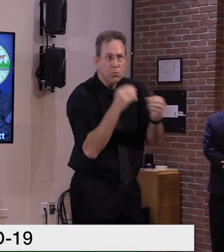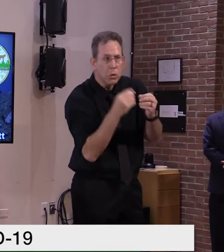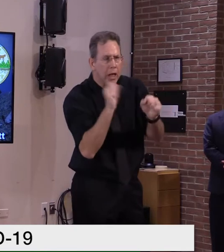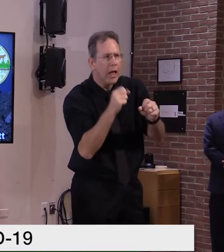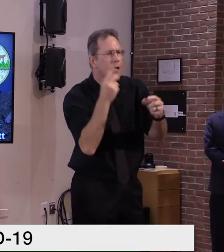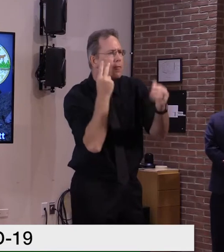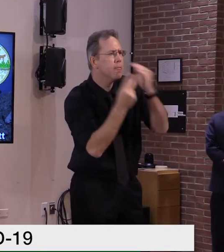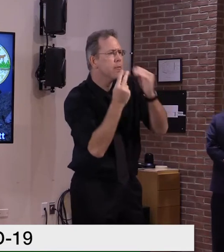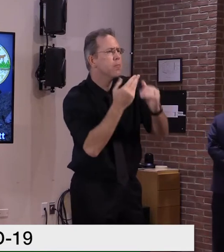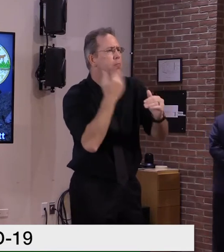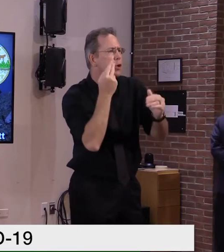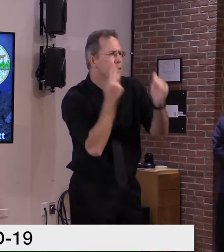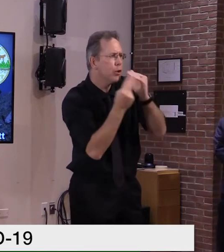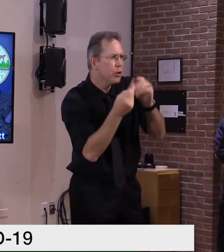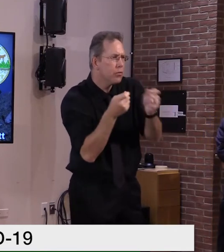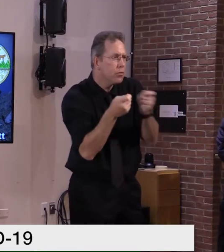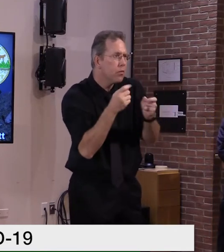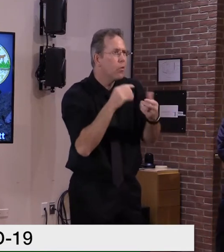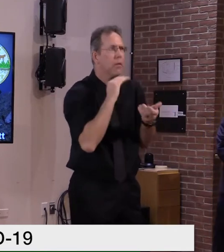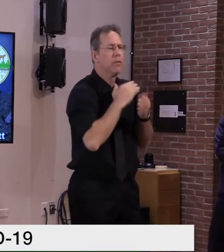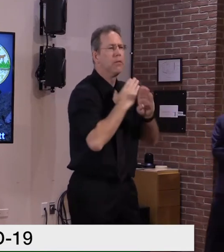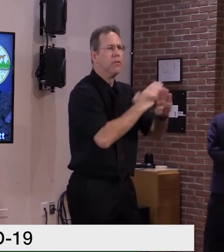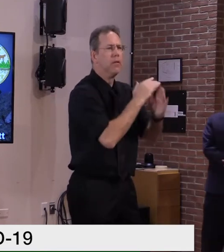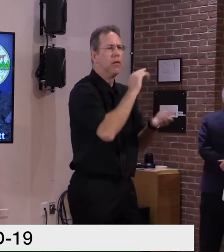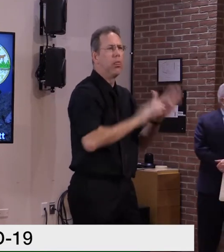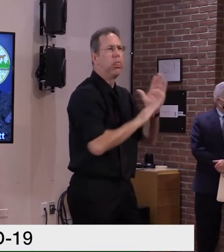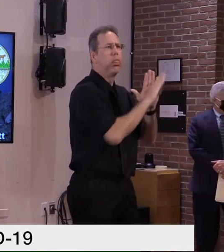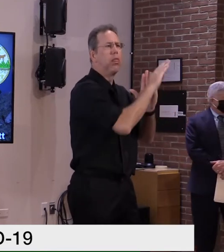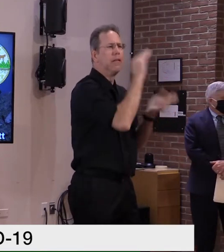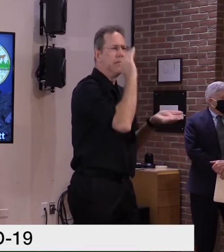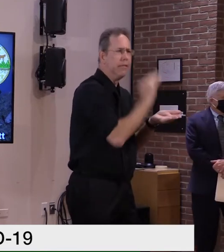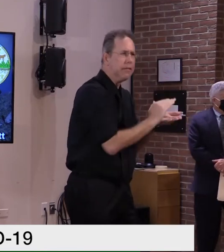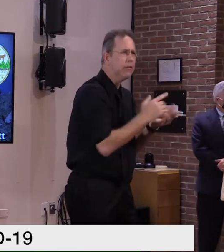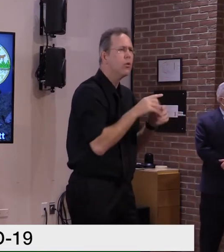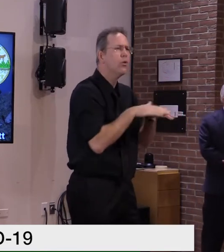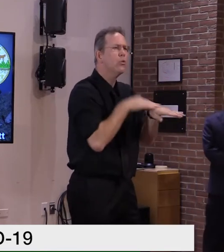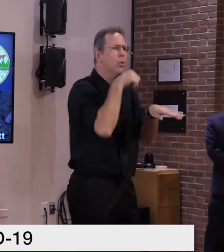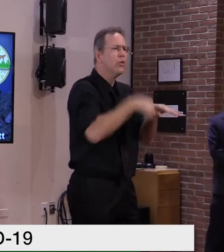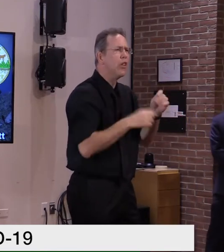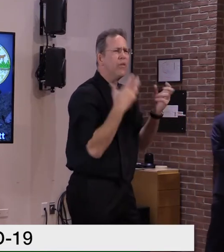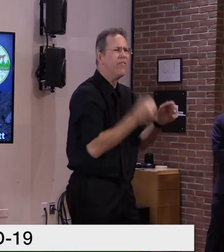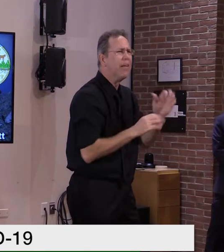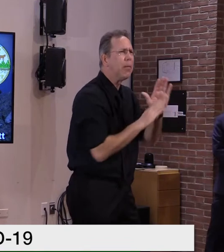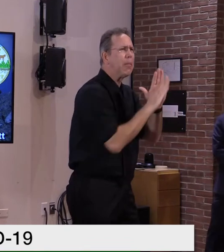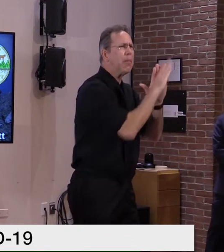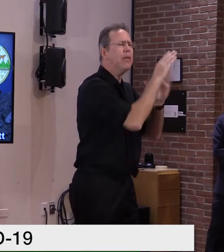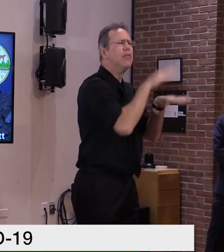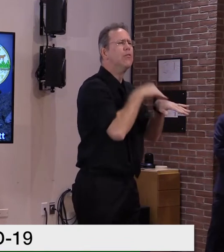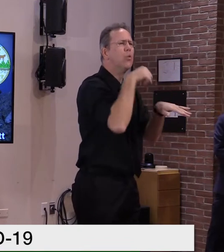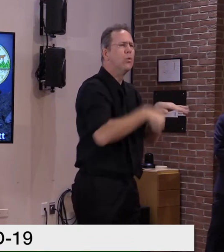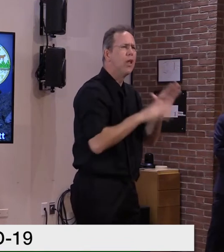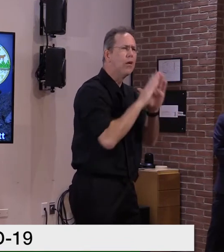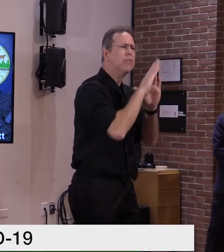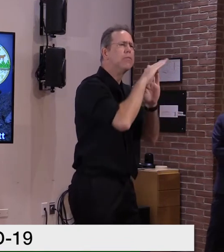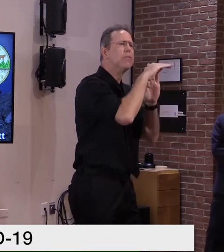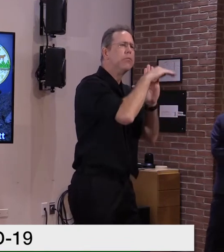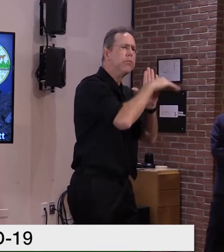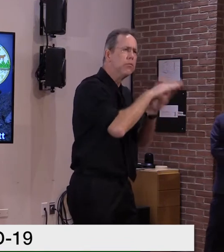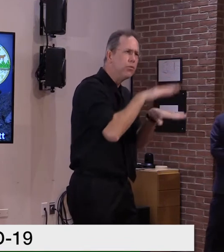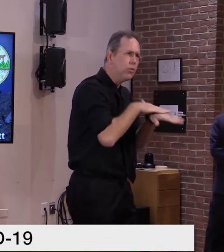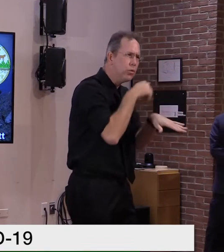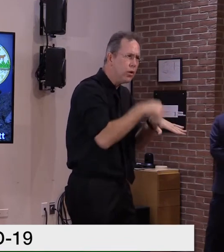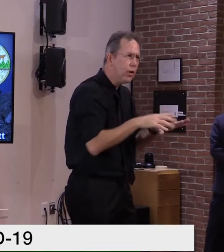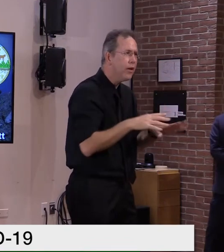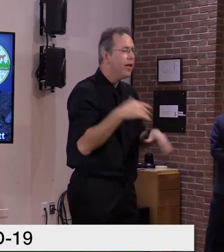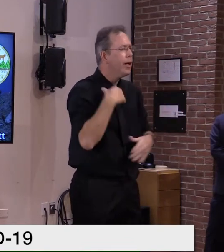rising, the growth rate is slowing a bit. It's too early, however, to know exactly how many people kept